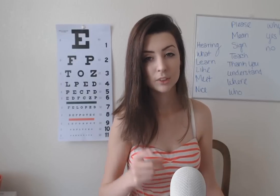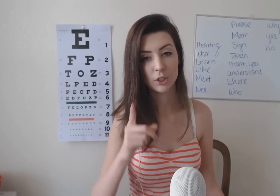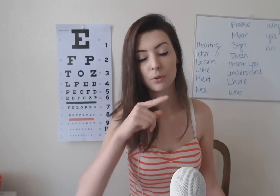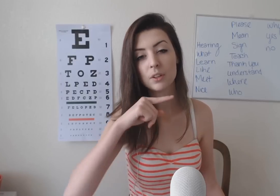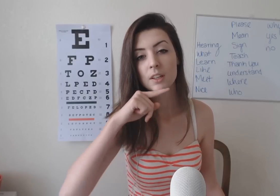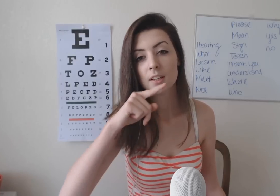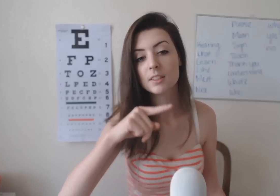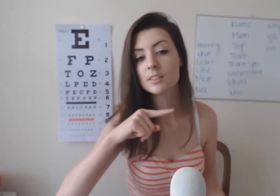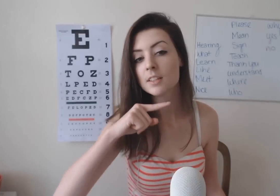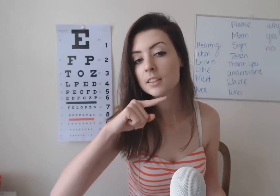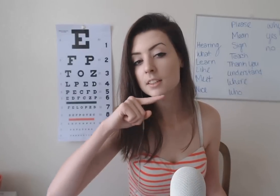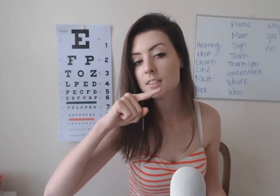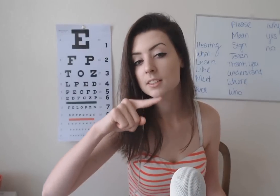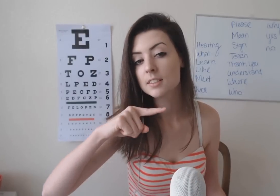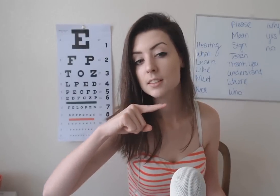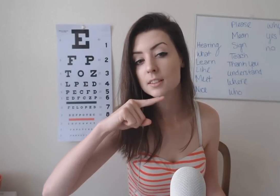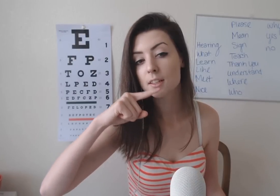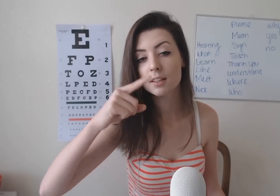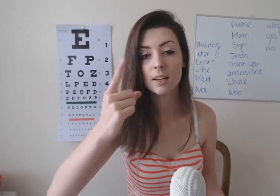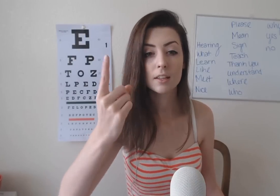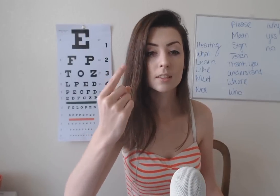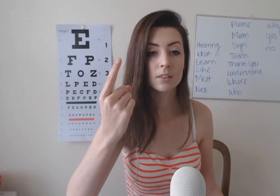so just like this, index,